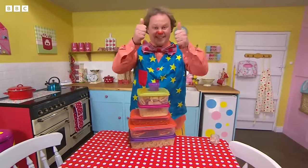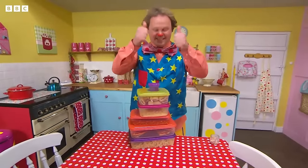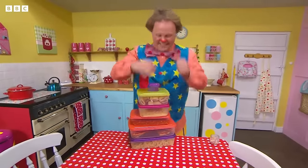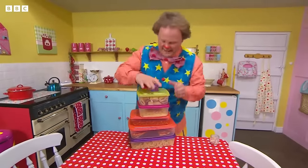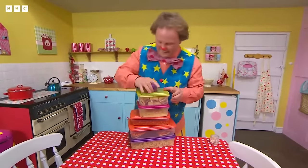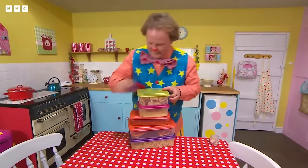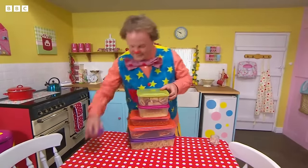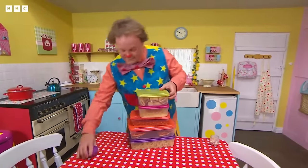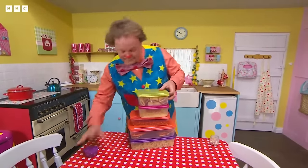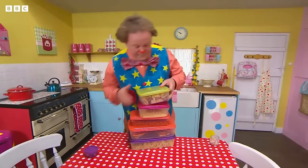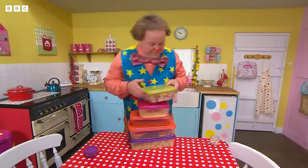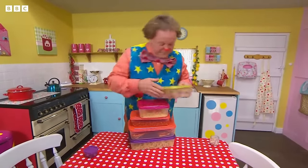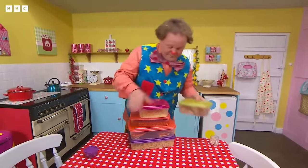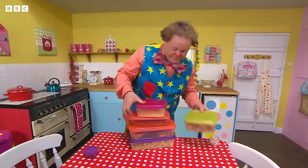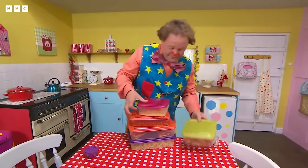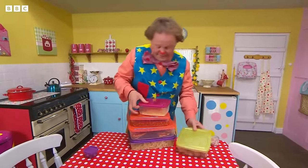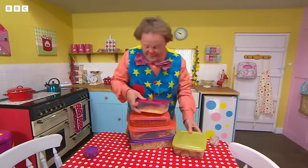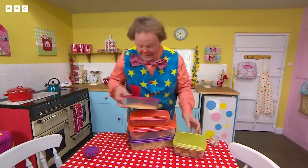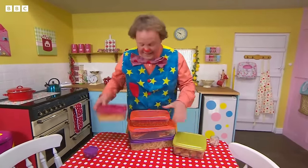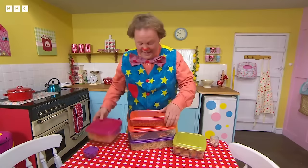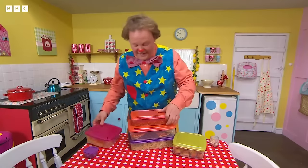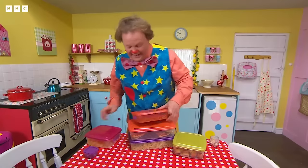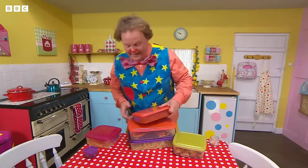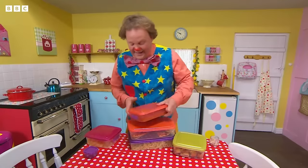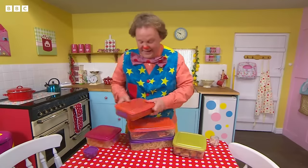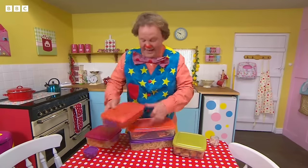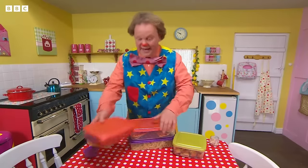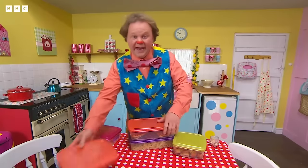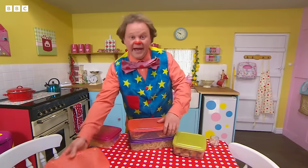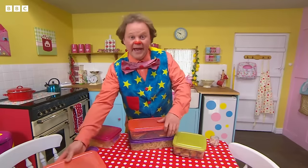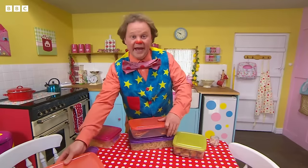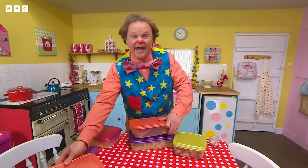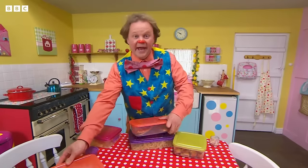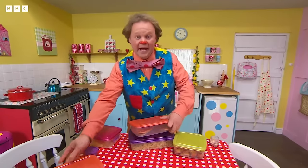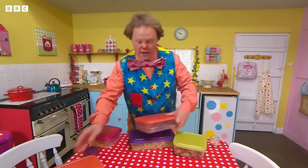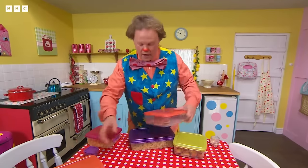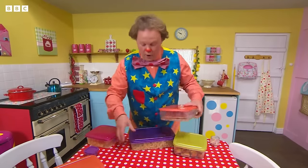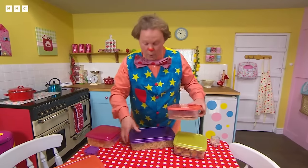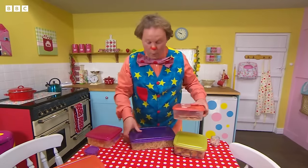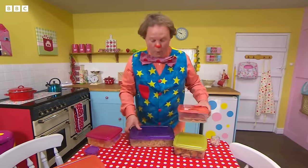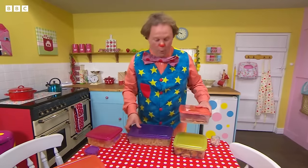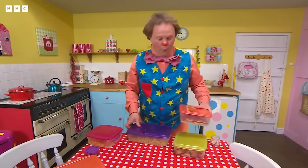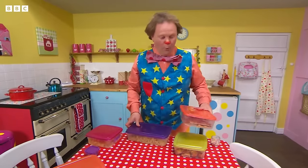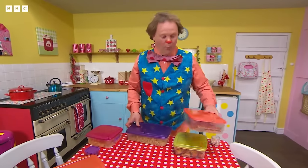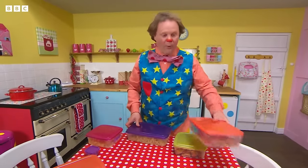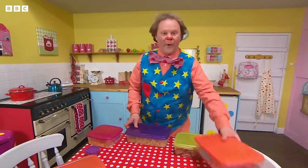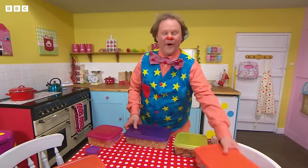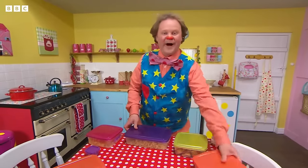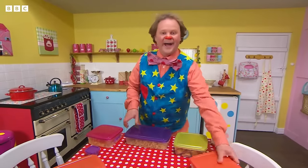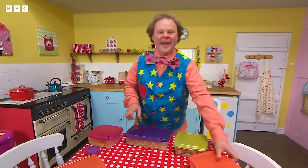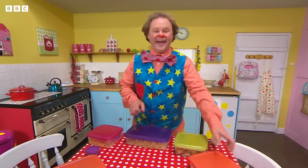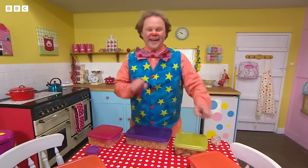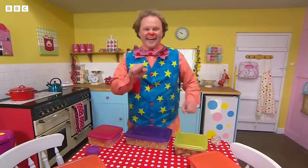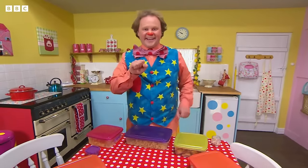Leftovers! You can make a leftovers trifle, Mr. Tumble. Oh,